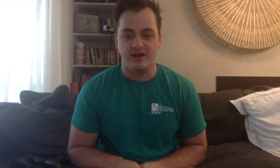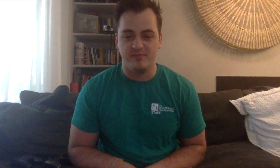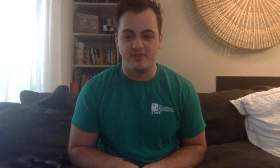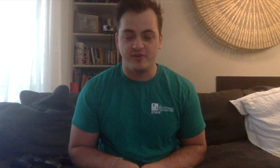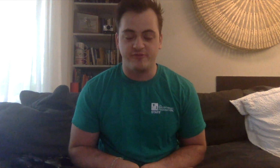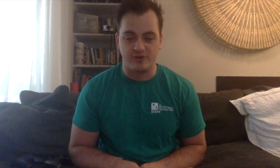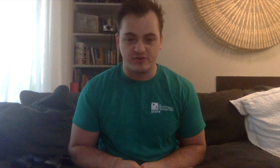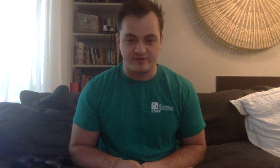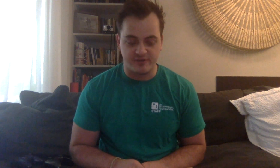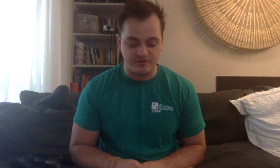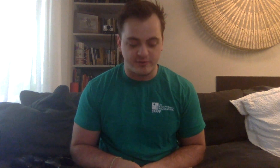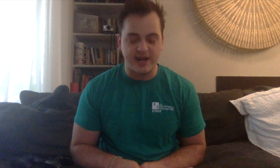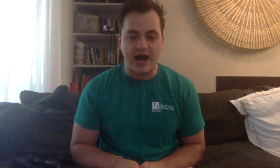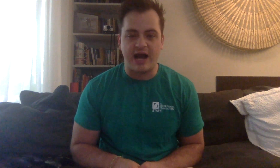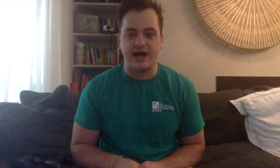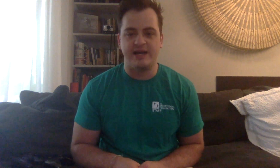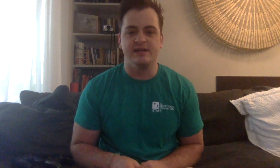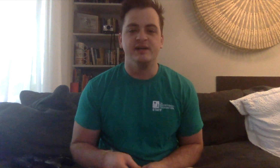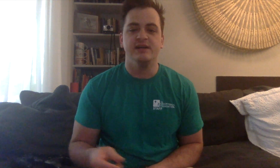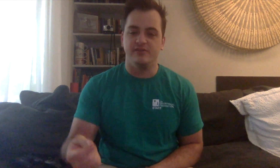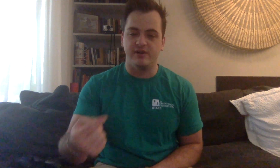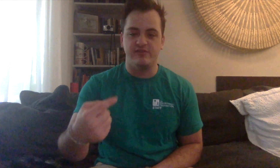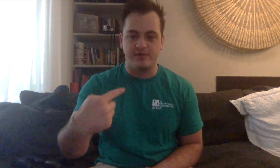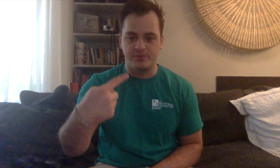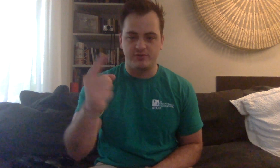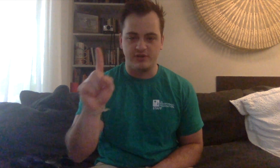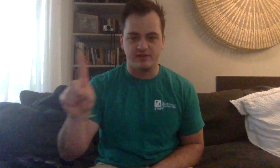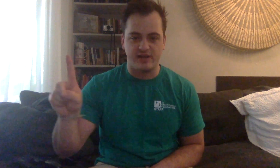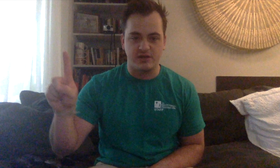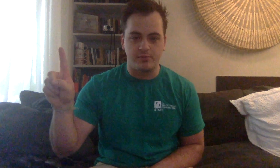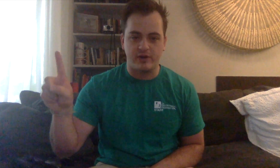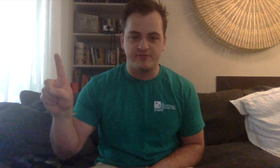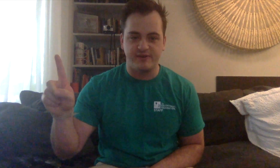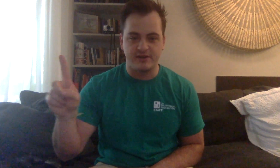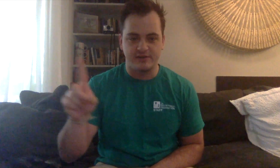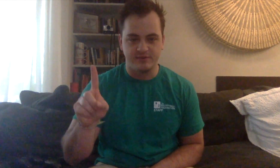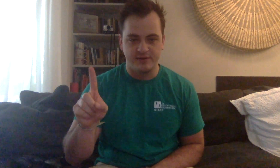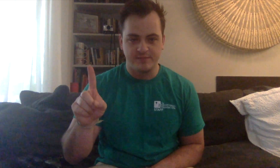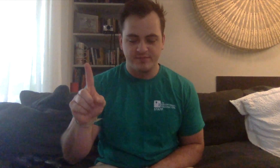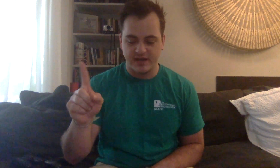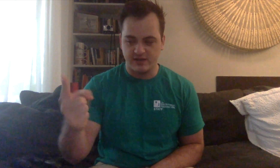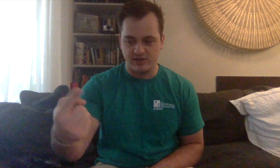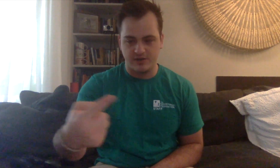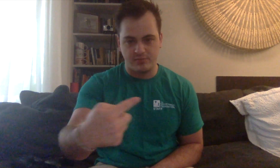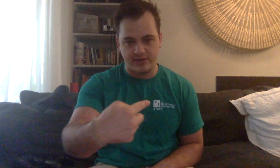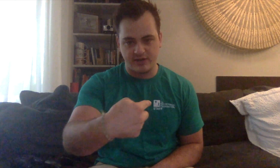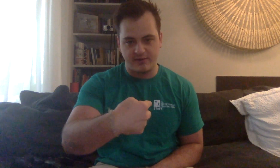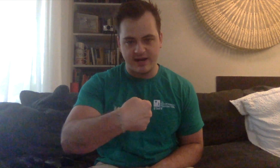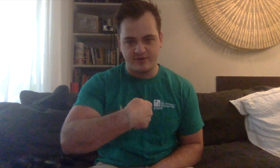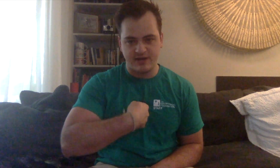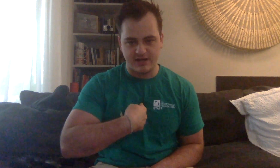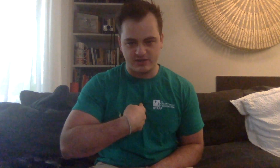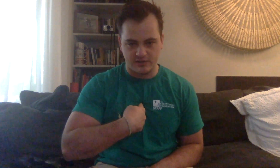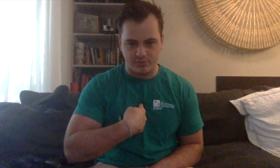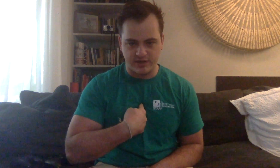So for the first one, I, it's very simple. You're going to take your pointing finger and you're going to bring it around and you're going to point at